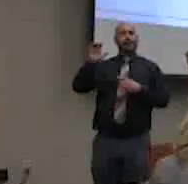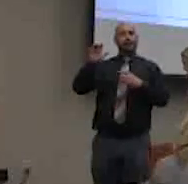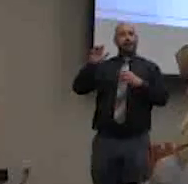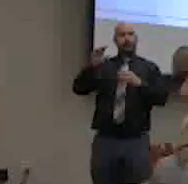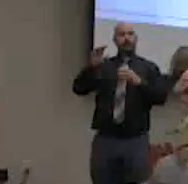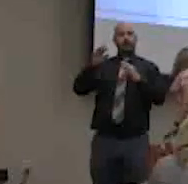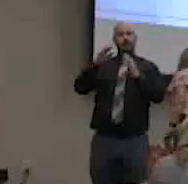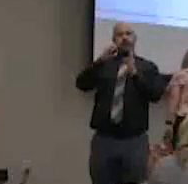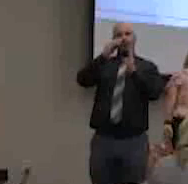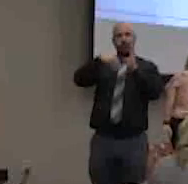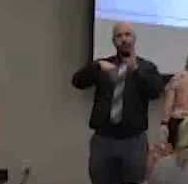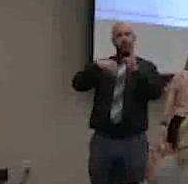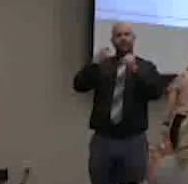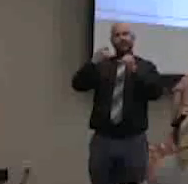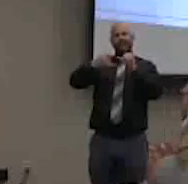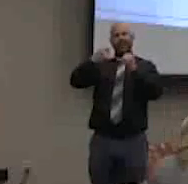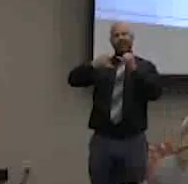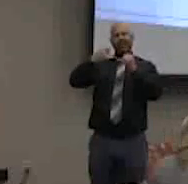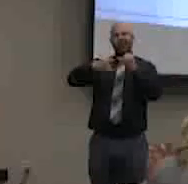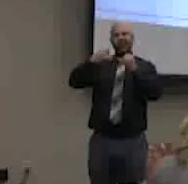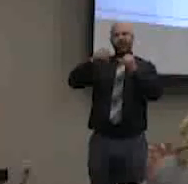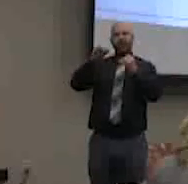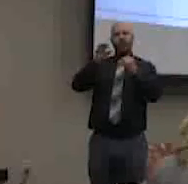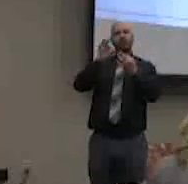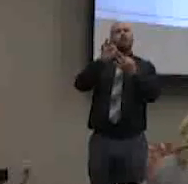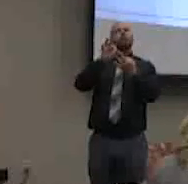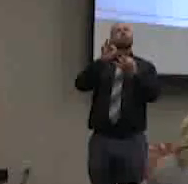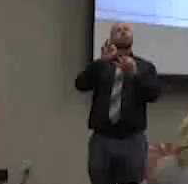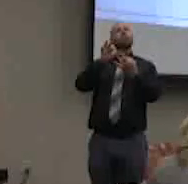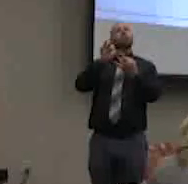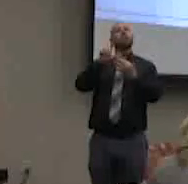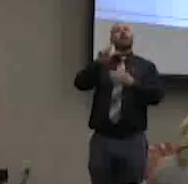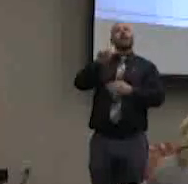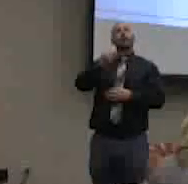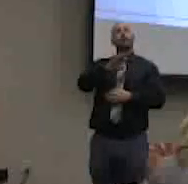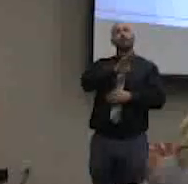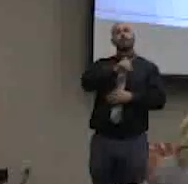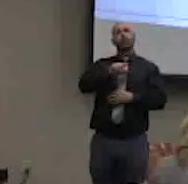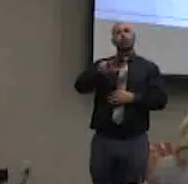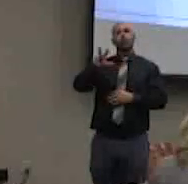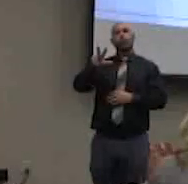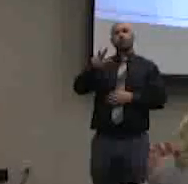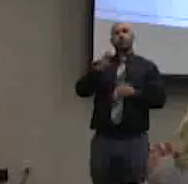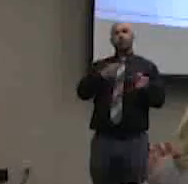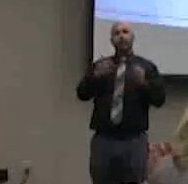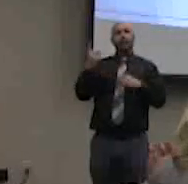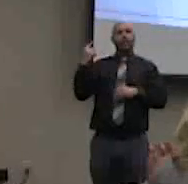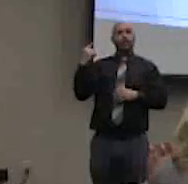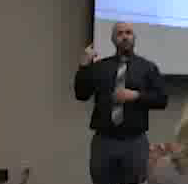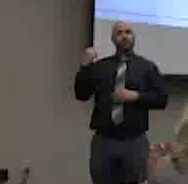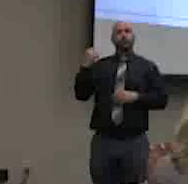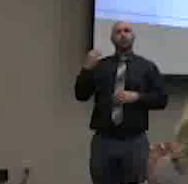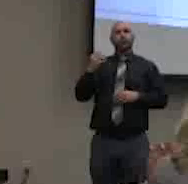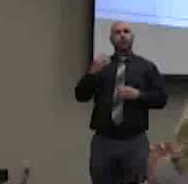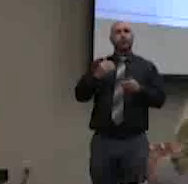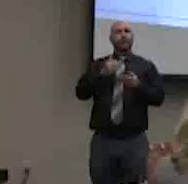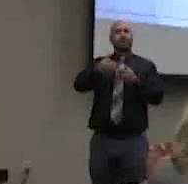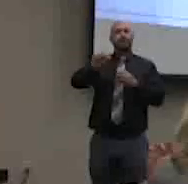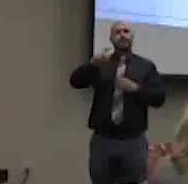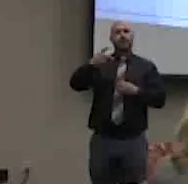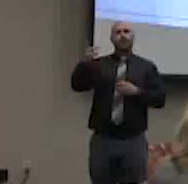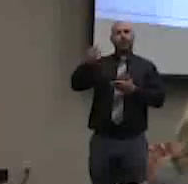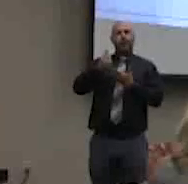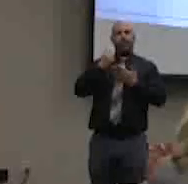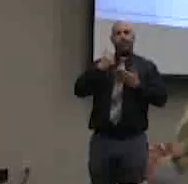the commission last year. And so it seemed like the natural next step for them to help us unify the message, make it clean, and make it